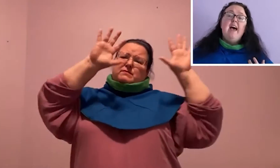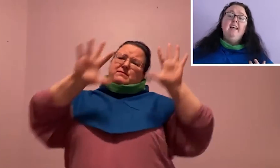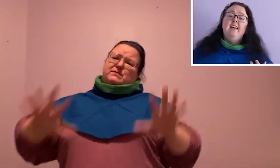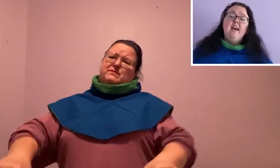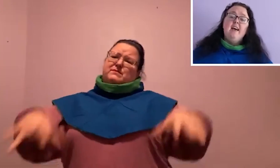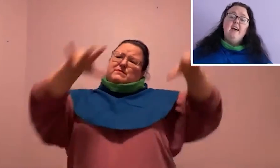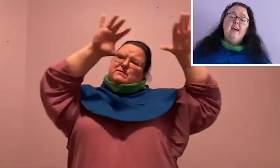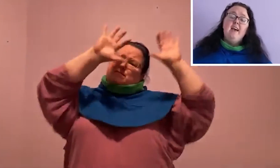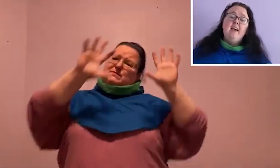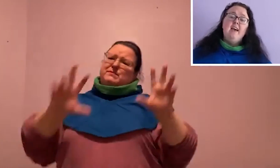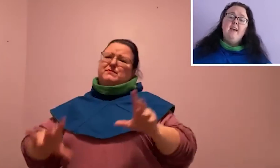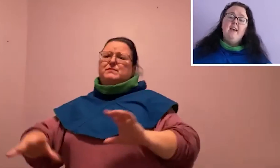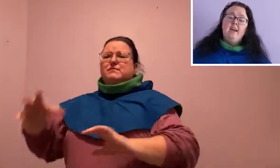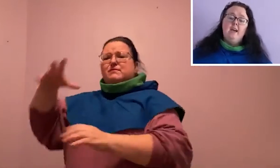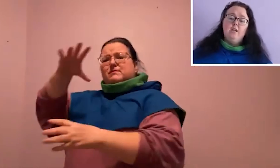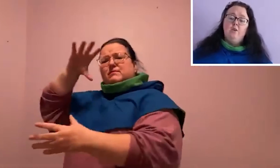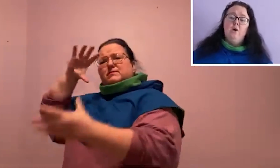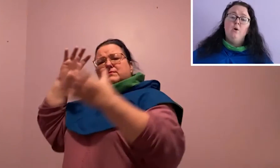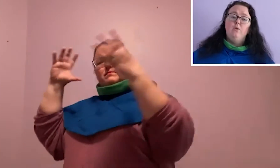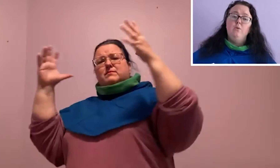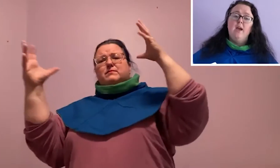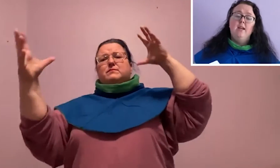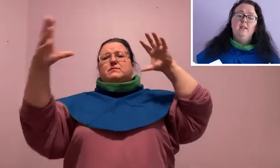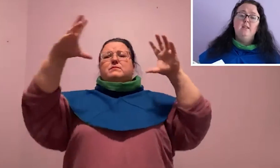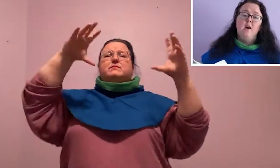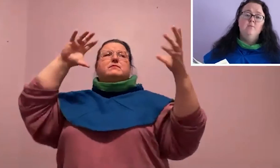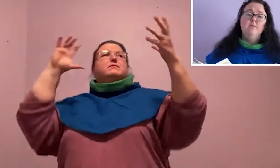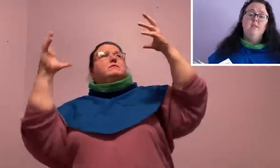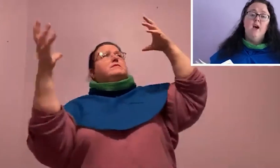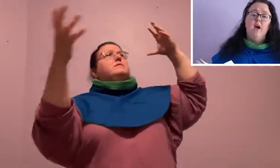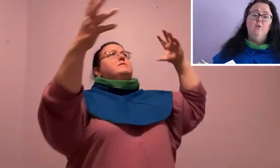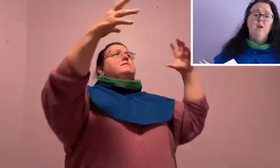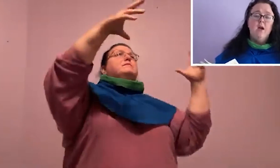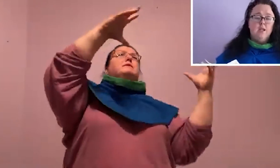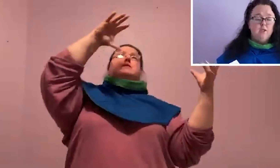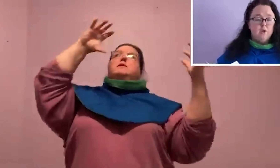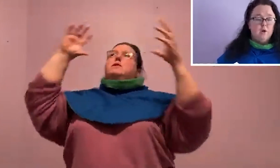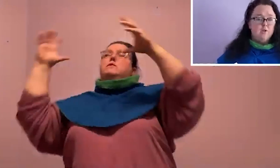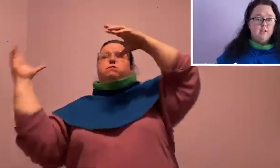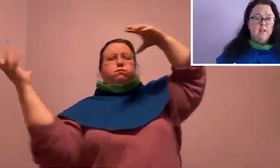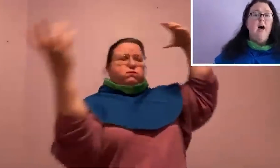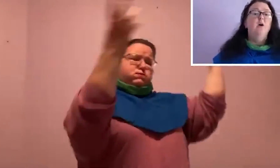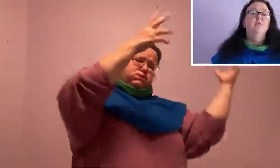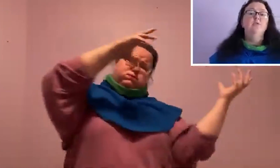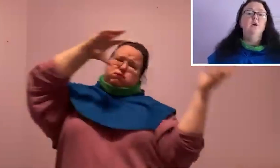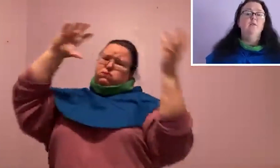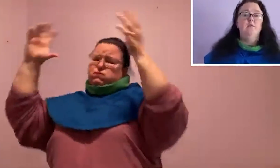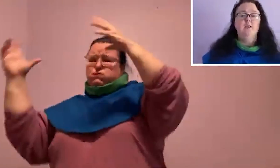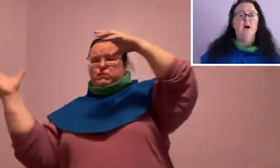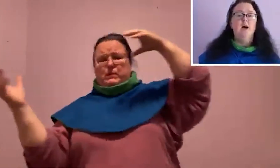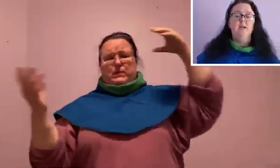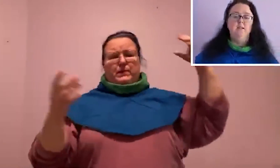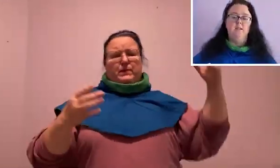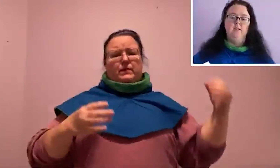Hey, hey, and all the rain comes down and all the clouds are